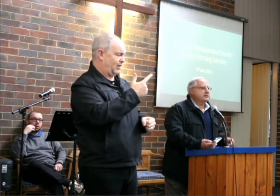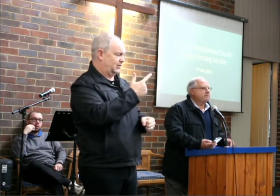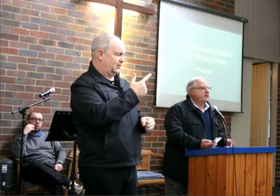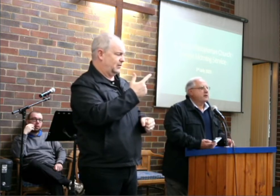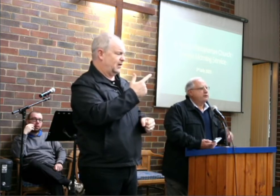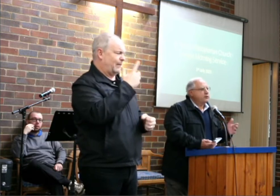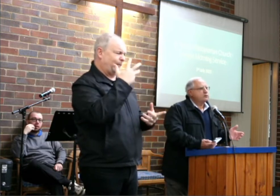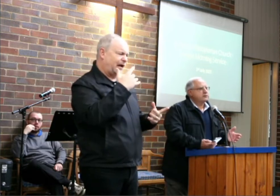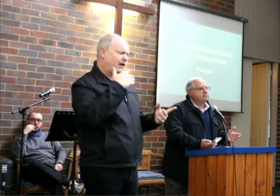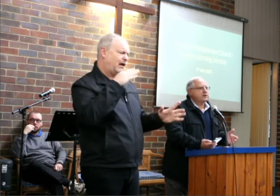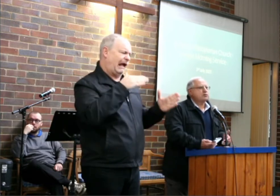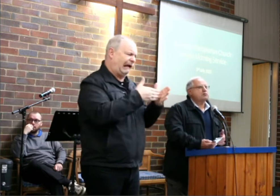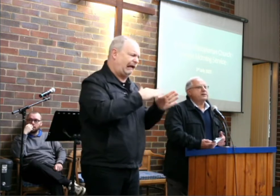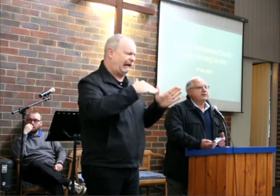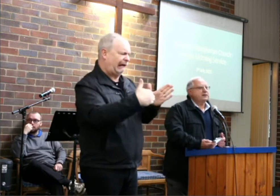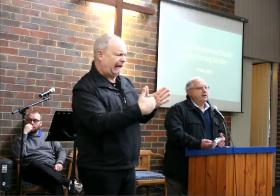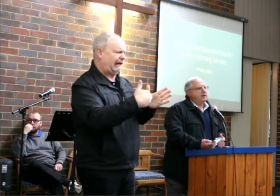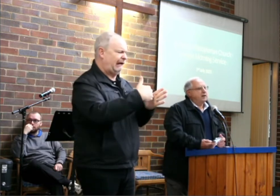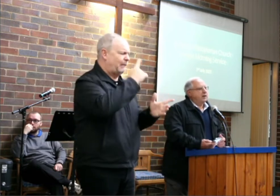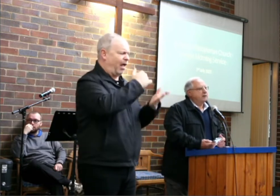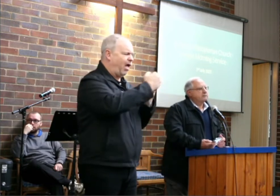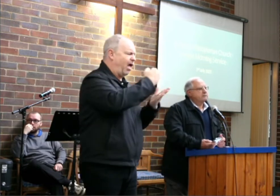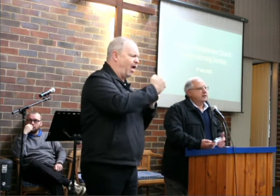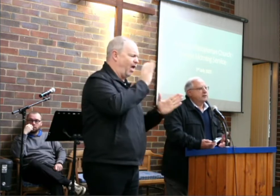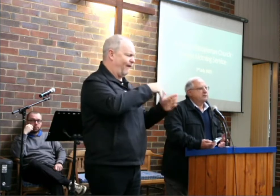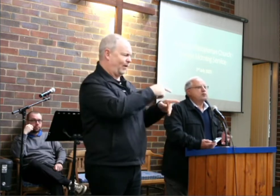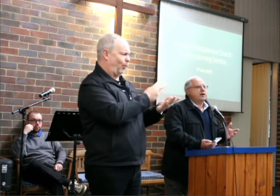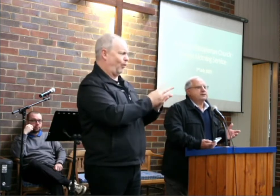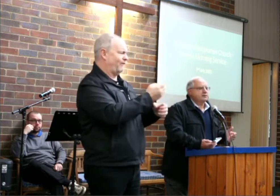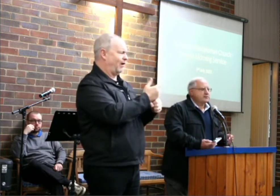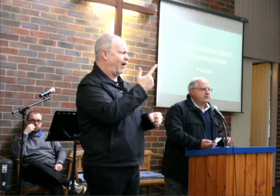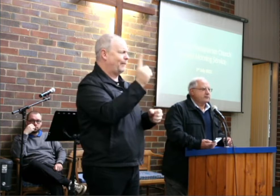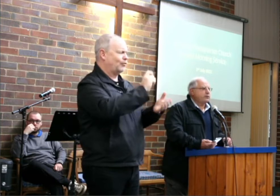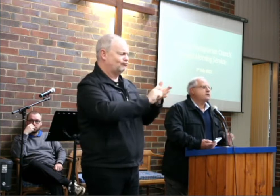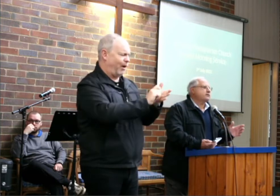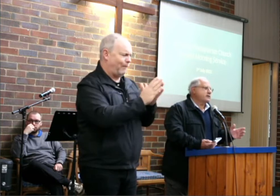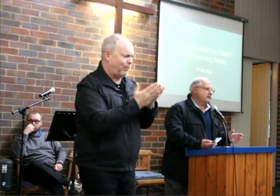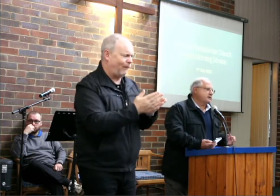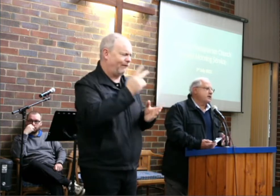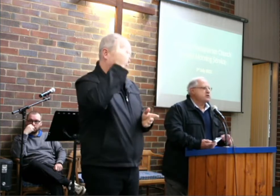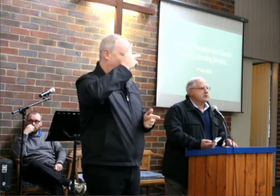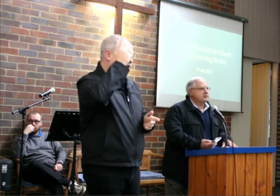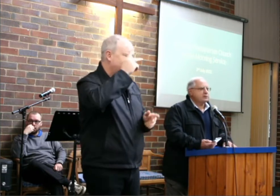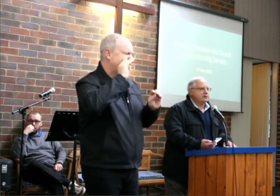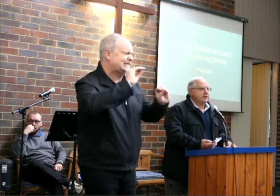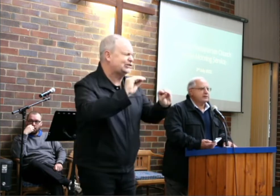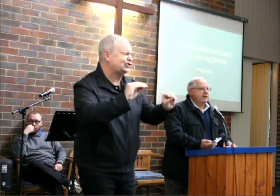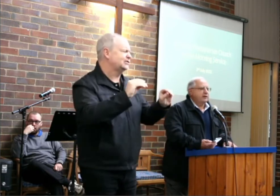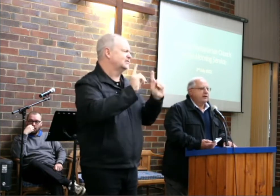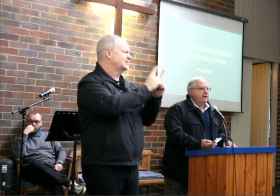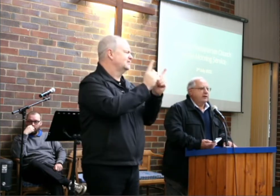disputed, refuted by so many book writers and philosophers and teachers and all